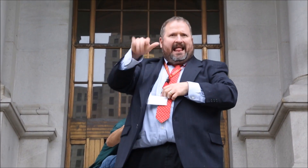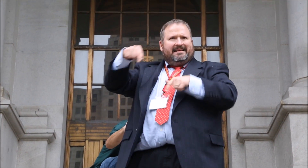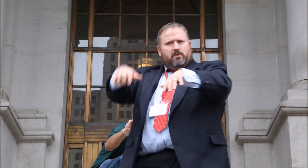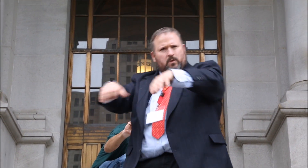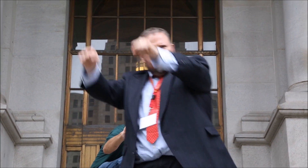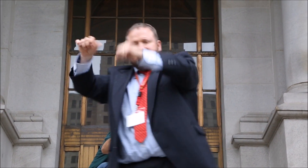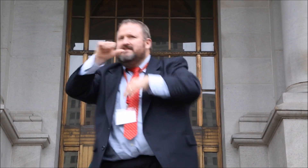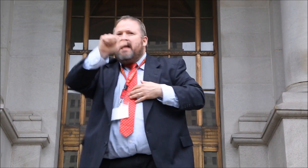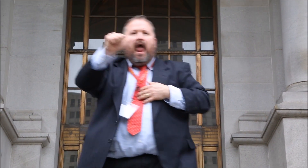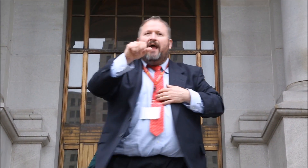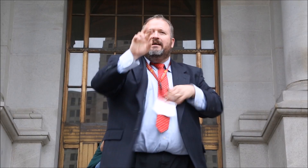Rob Pawnee,